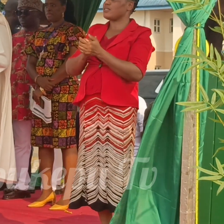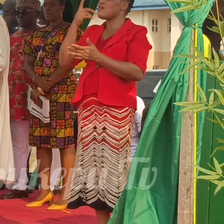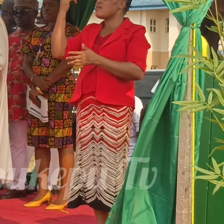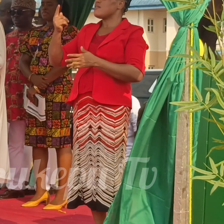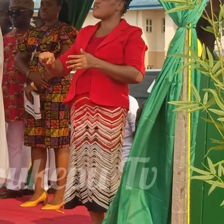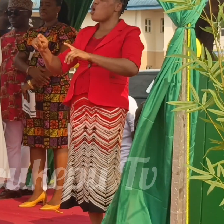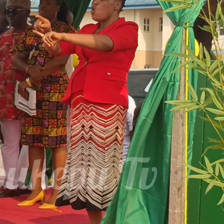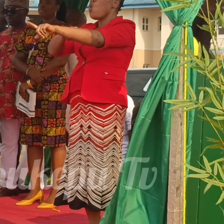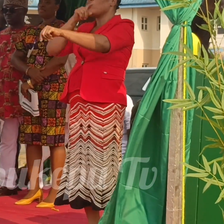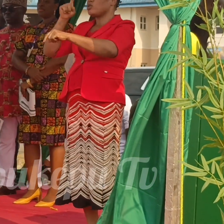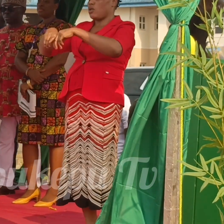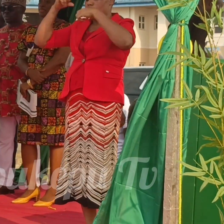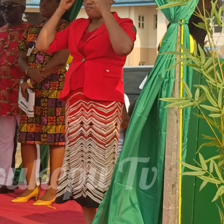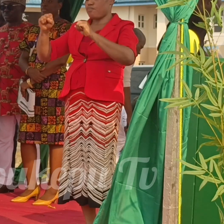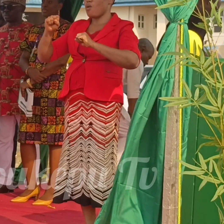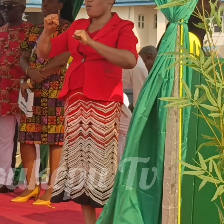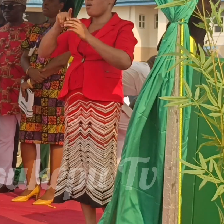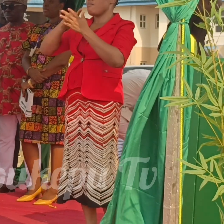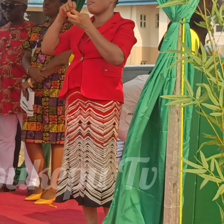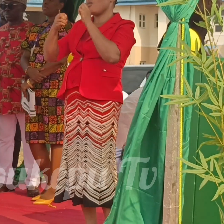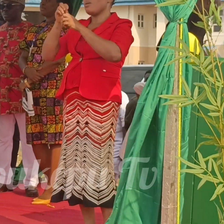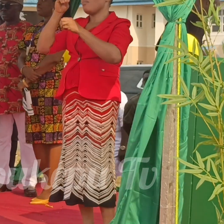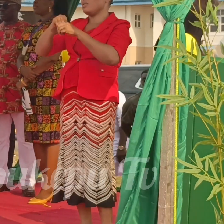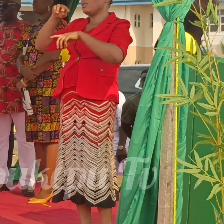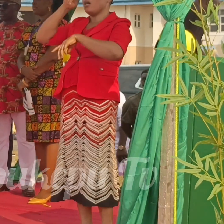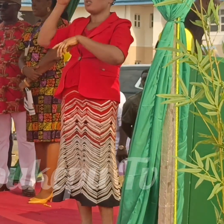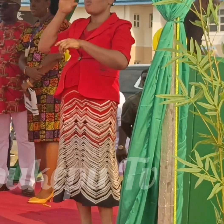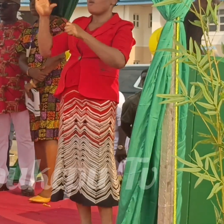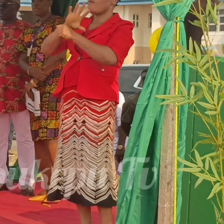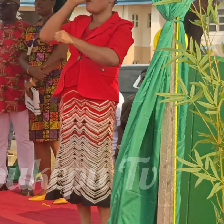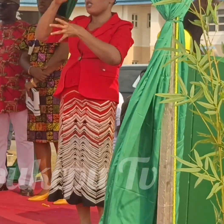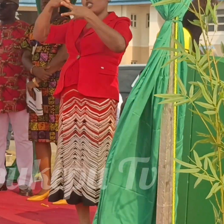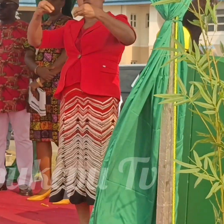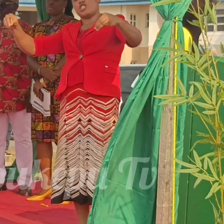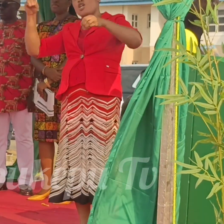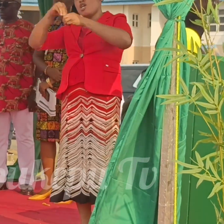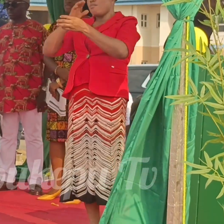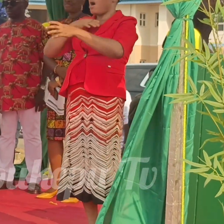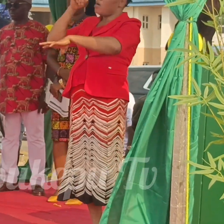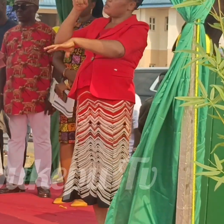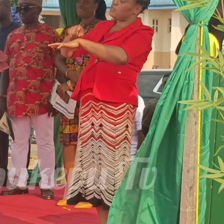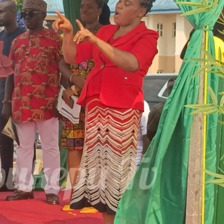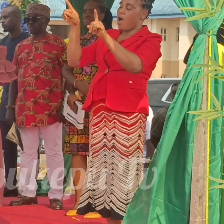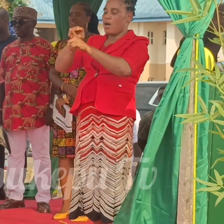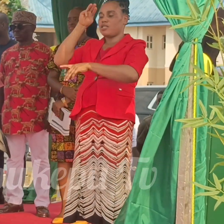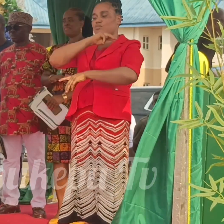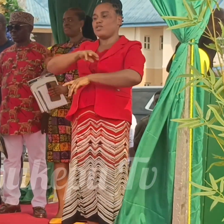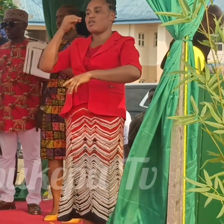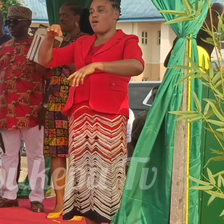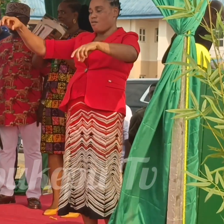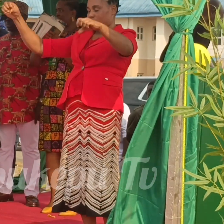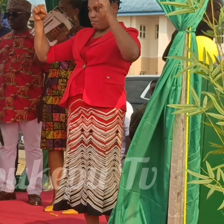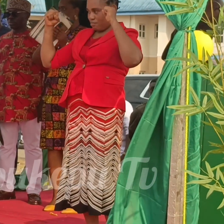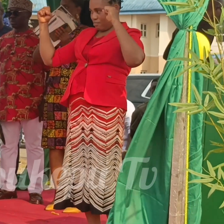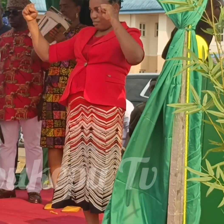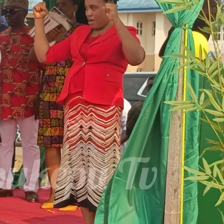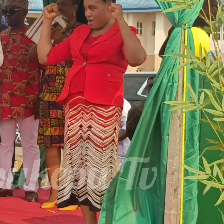the long-time power problem in Nigeria will be fully resolved in my time as the Minister of Power.